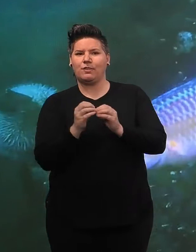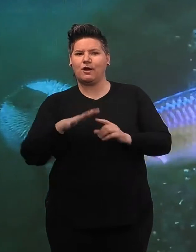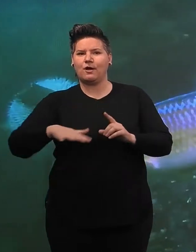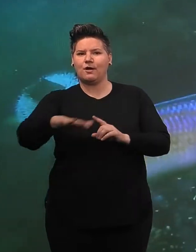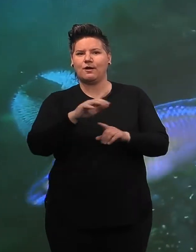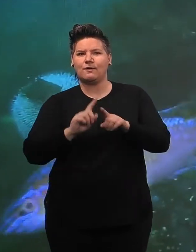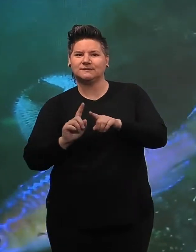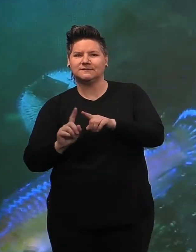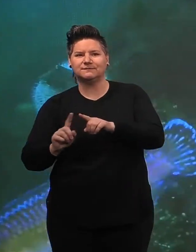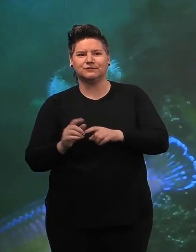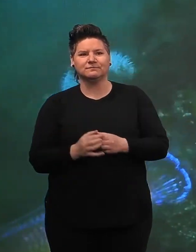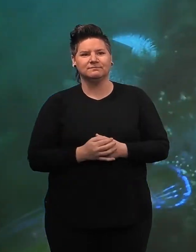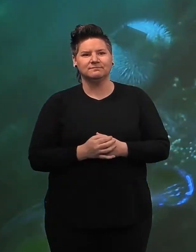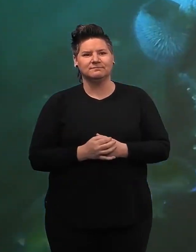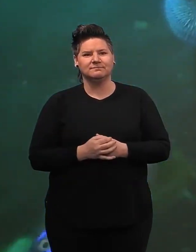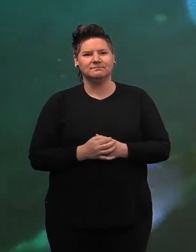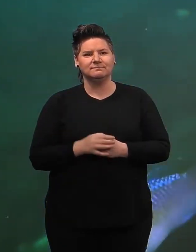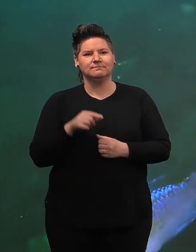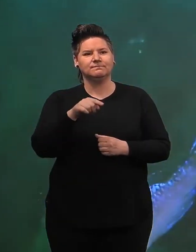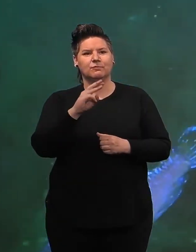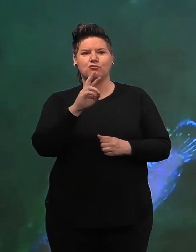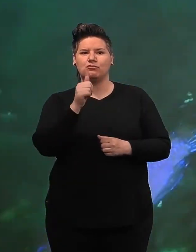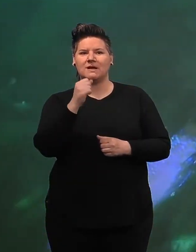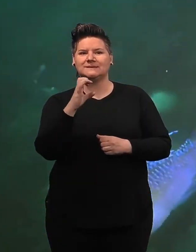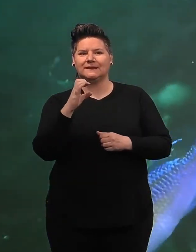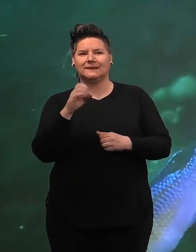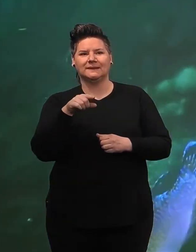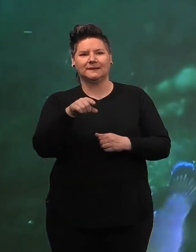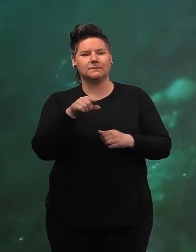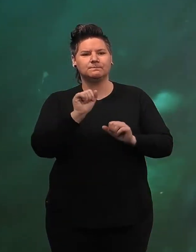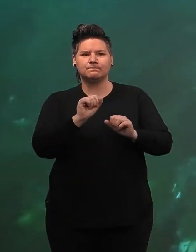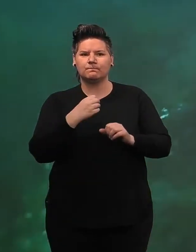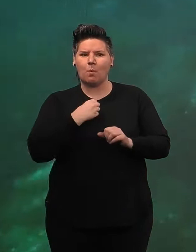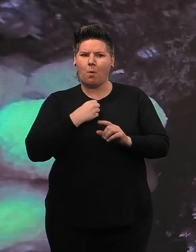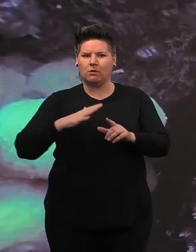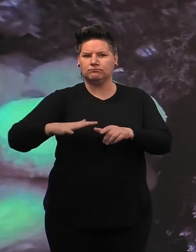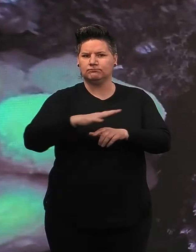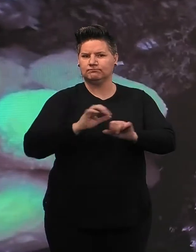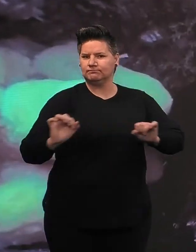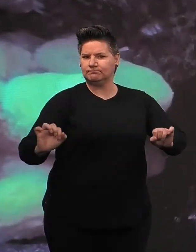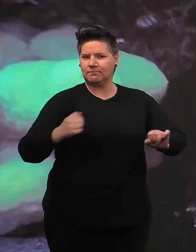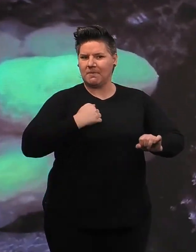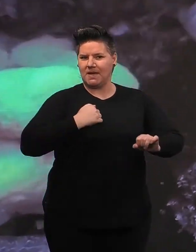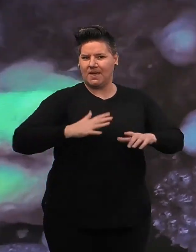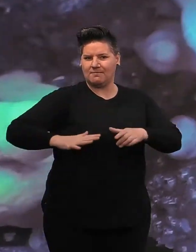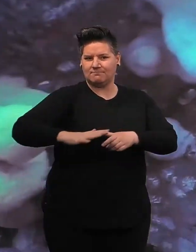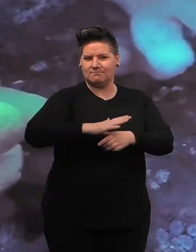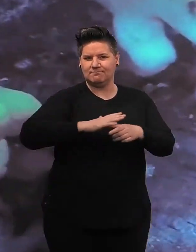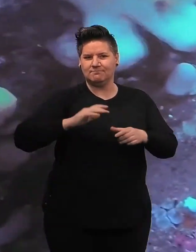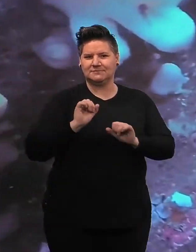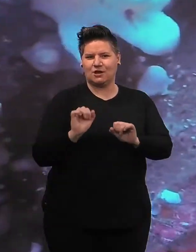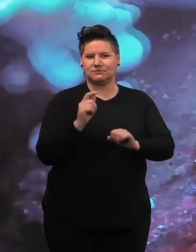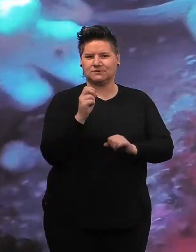rock cook is another sort of wrasse. They're quite territorial, so they tend to be always in this one sort of